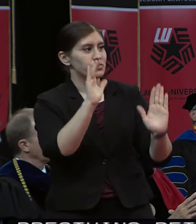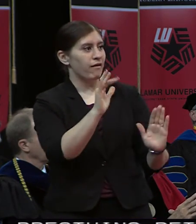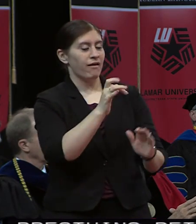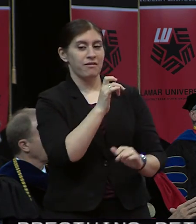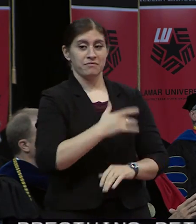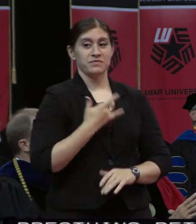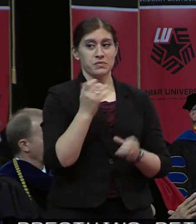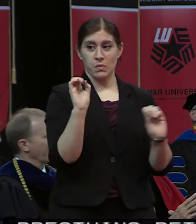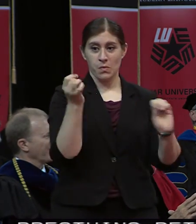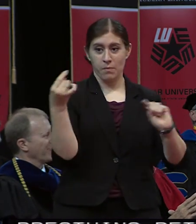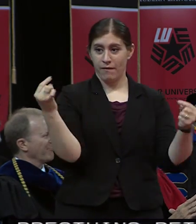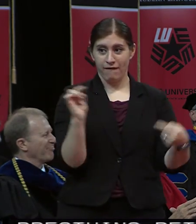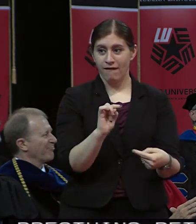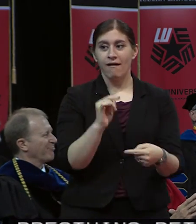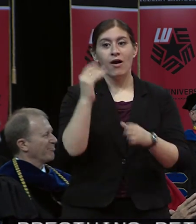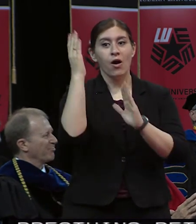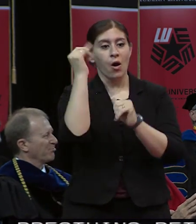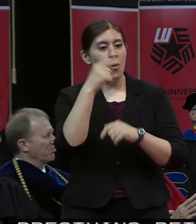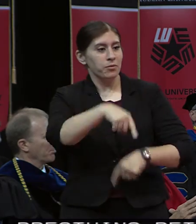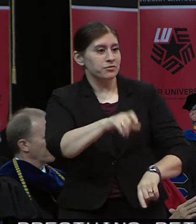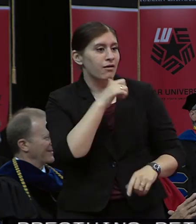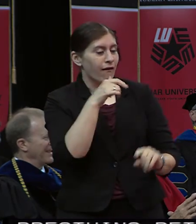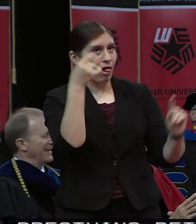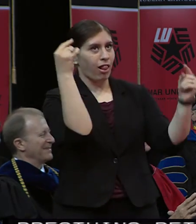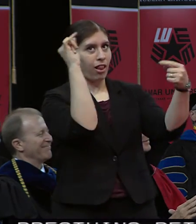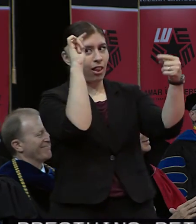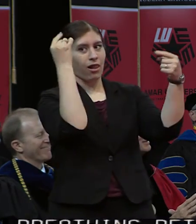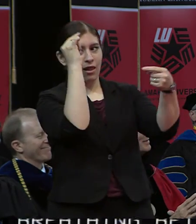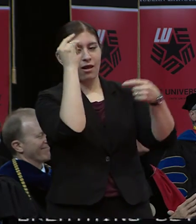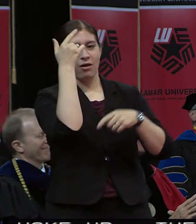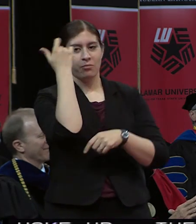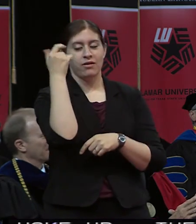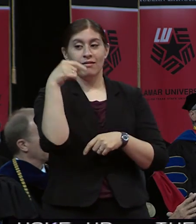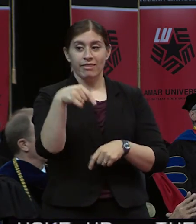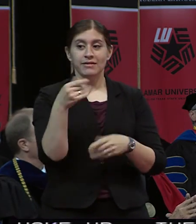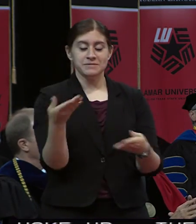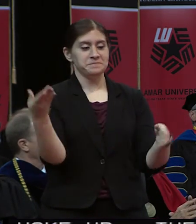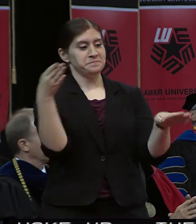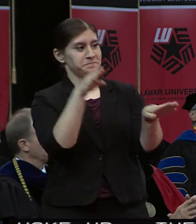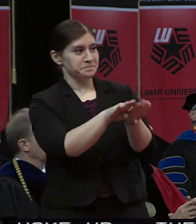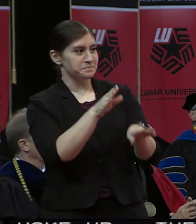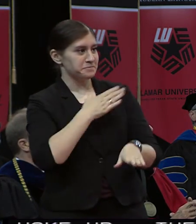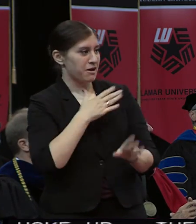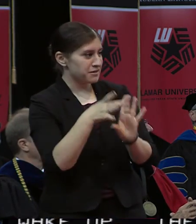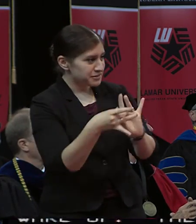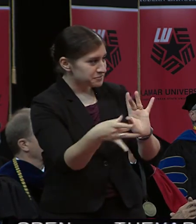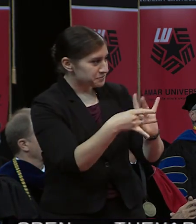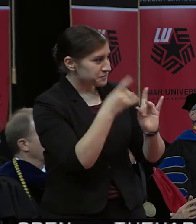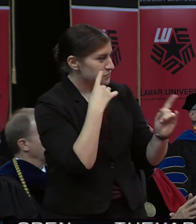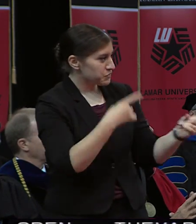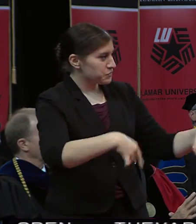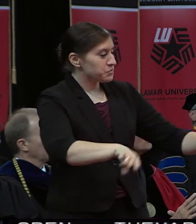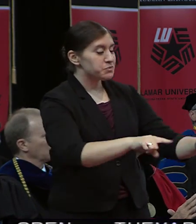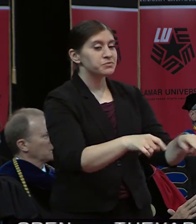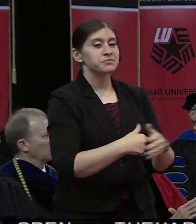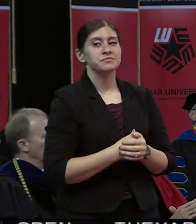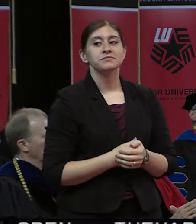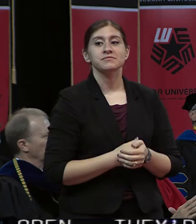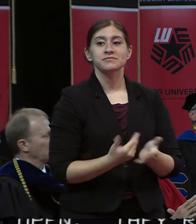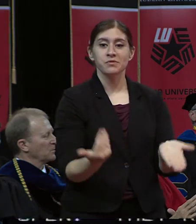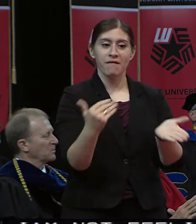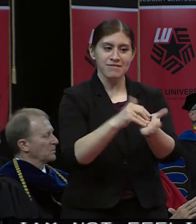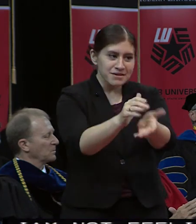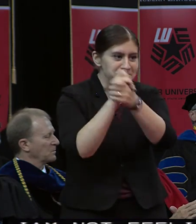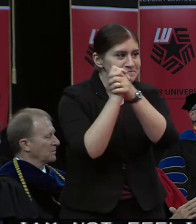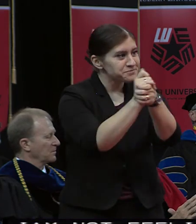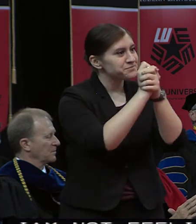any pain at all." I hope you're not feeling any pain at all, because this is the conclusion of my remarks to you. So let me again